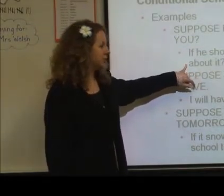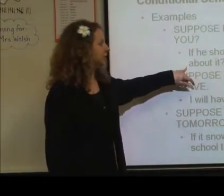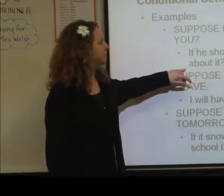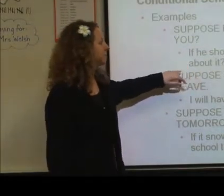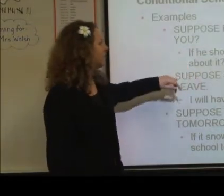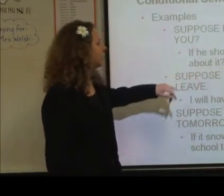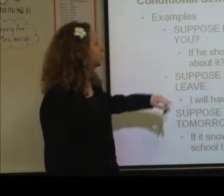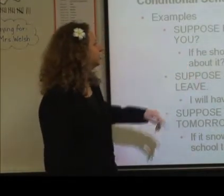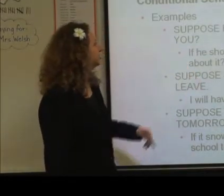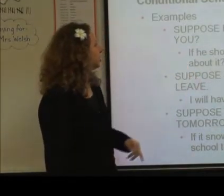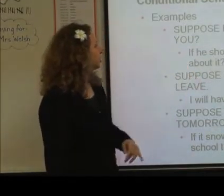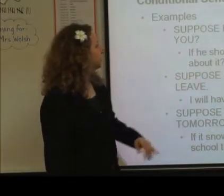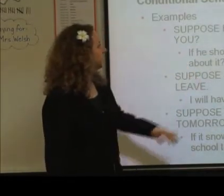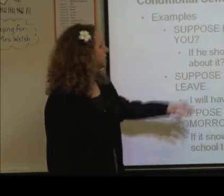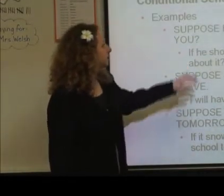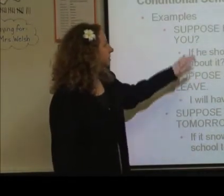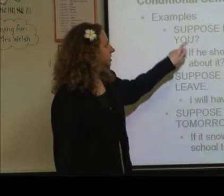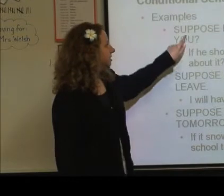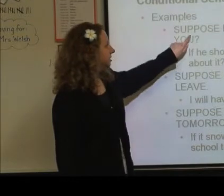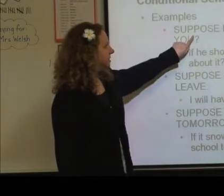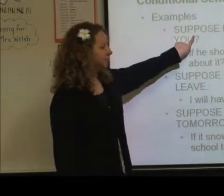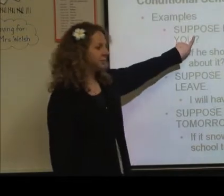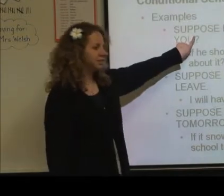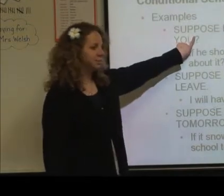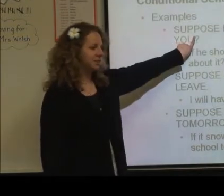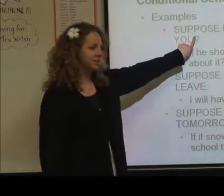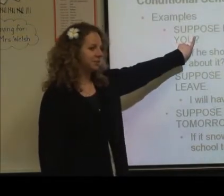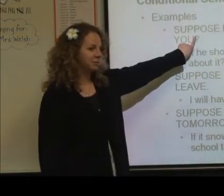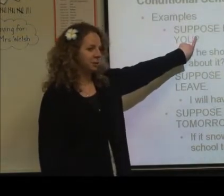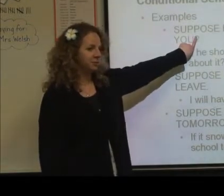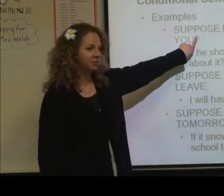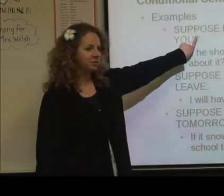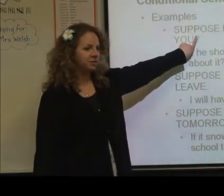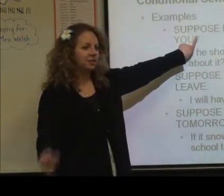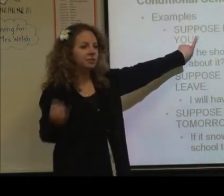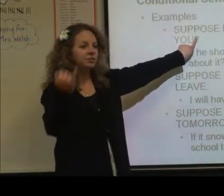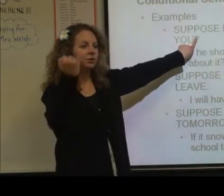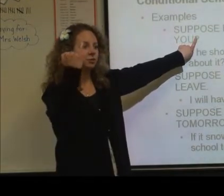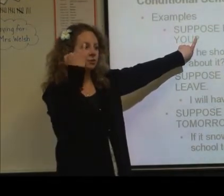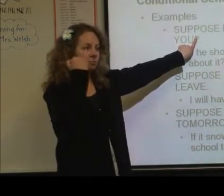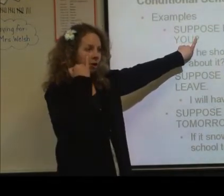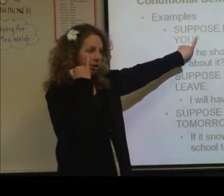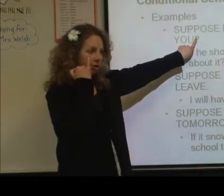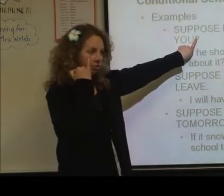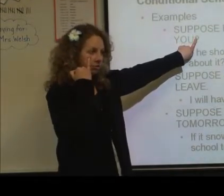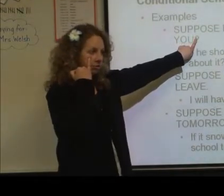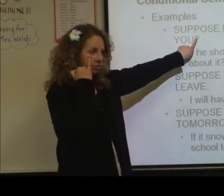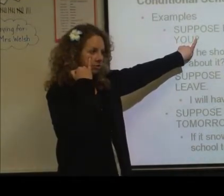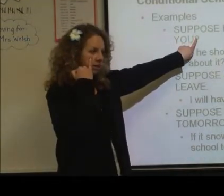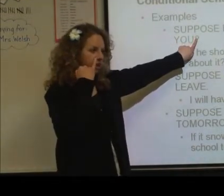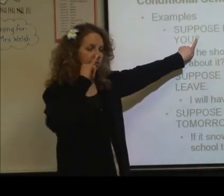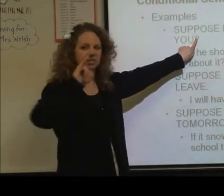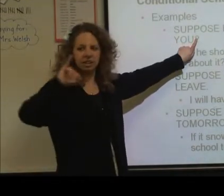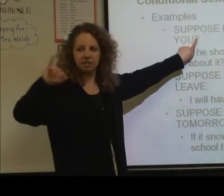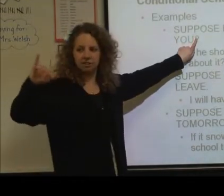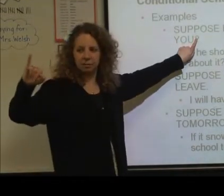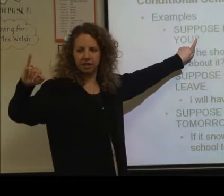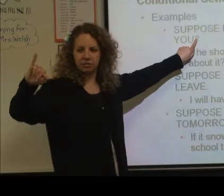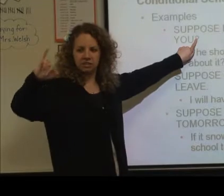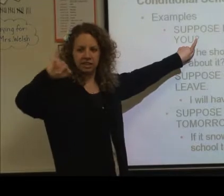Question. Okay, so what's this one? Suppose. So suppose, okay, you want to tuck in your thumb on that one. It's like